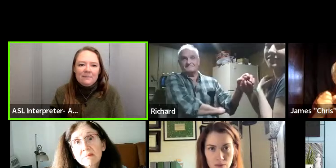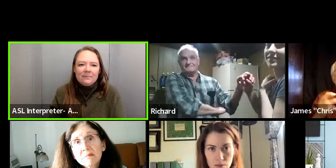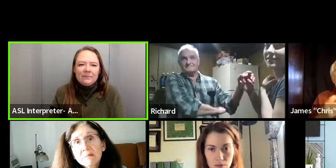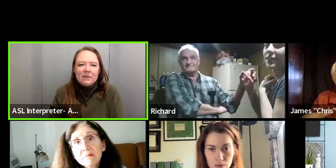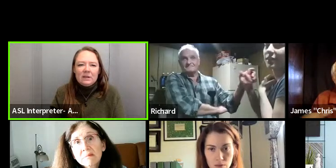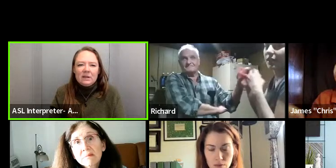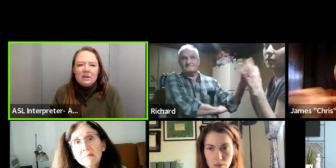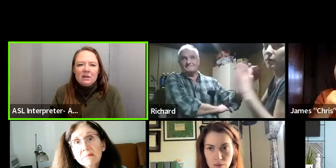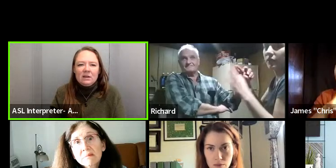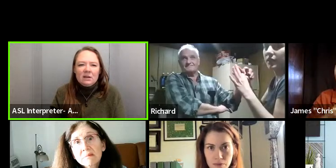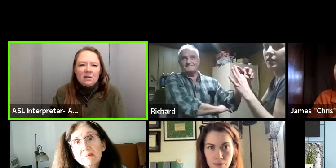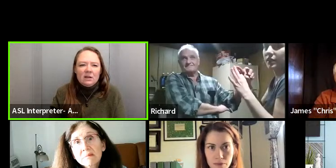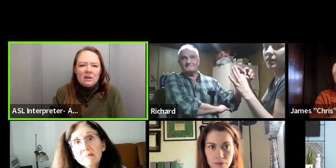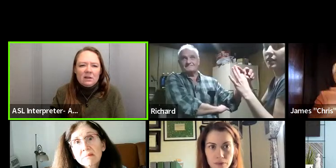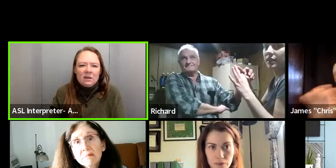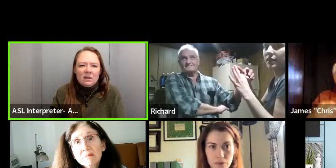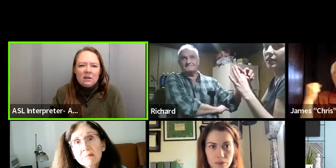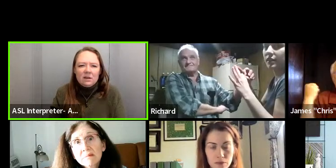Okay.